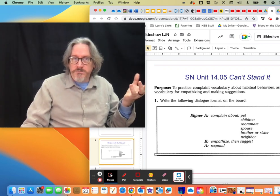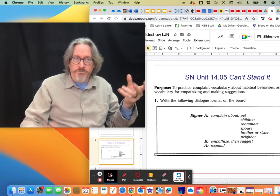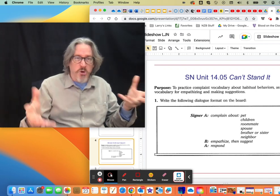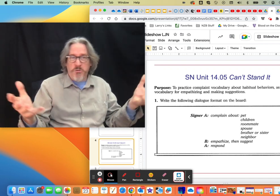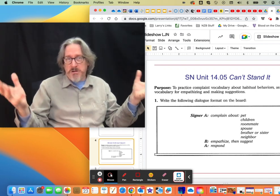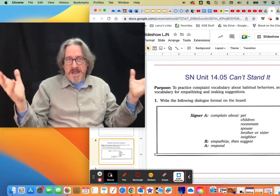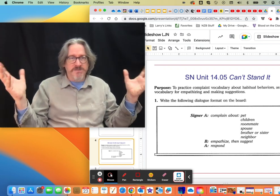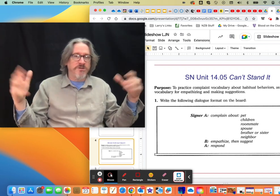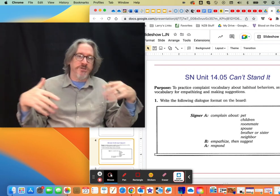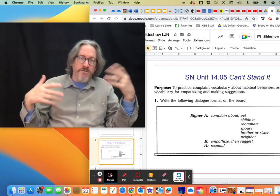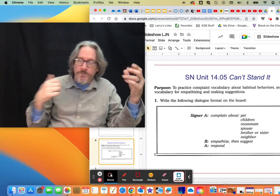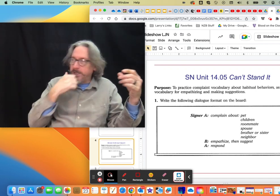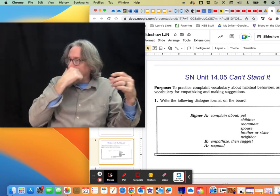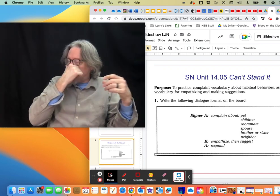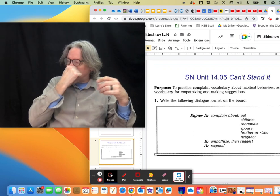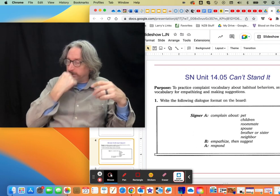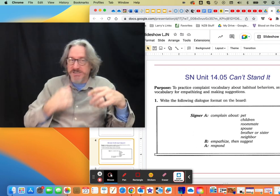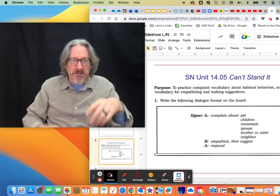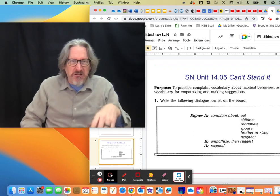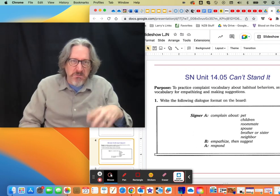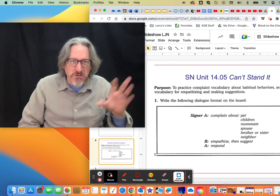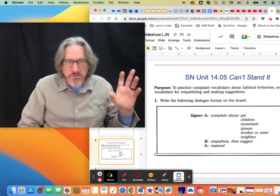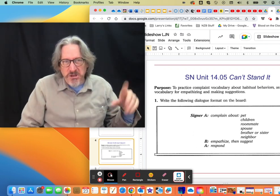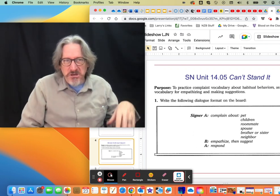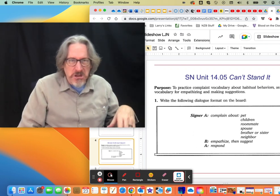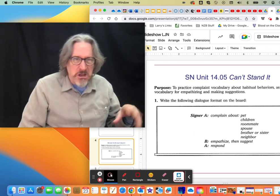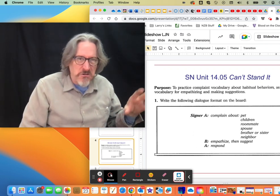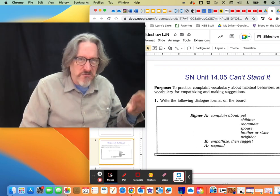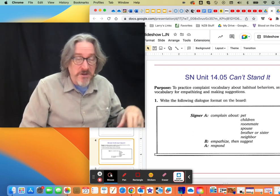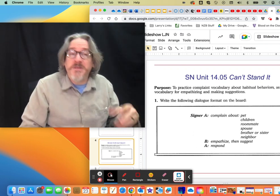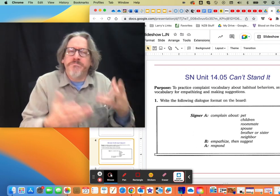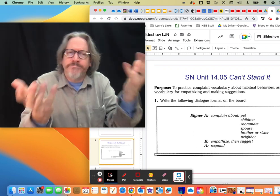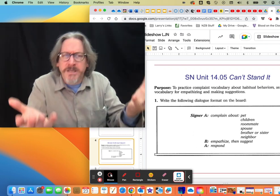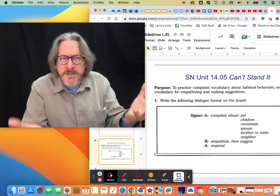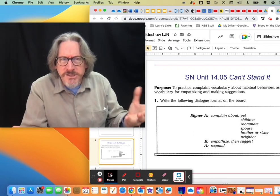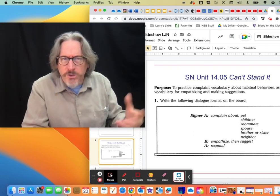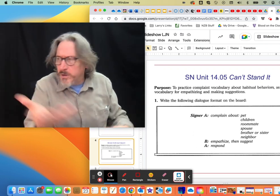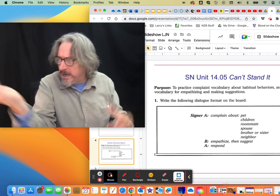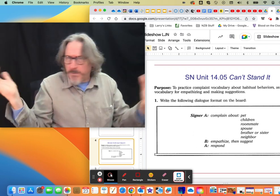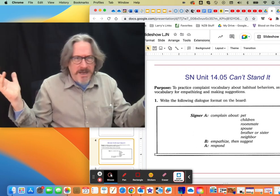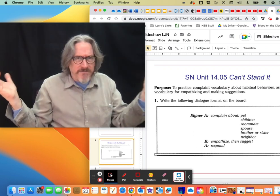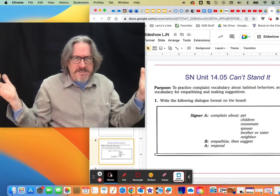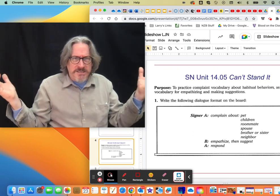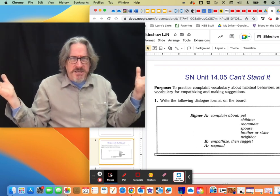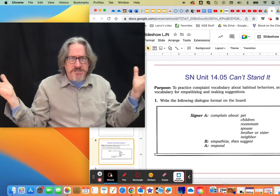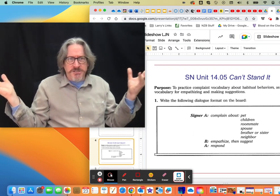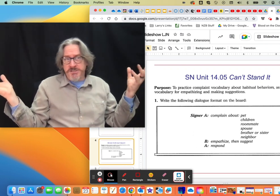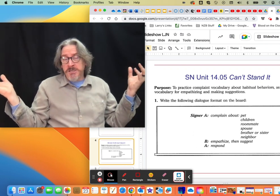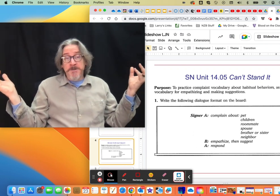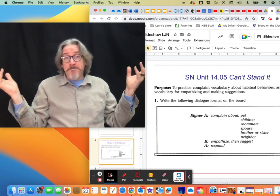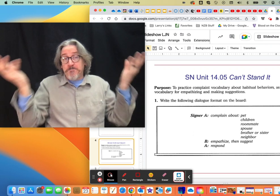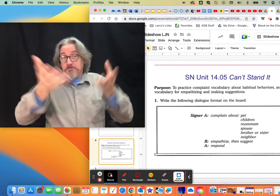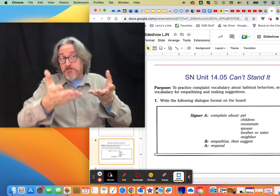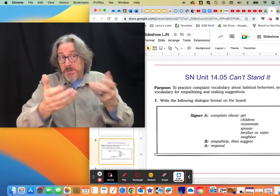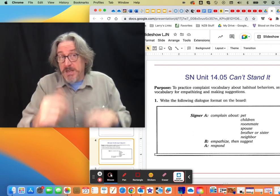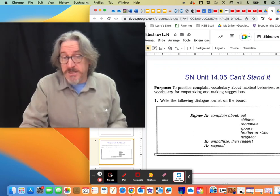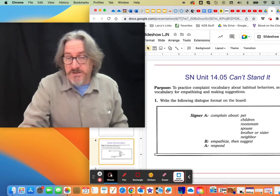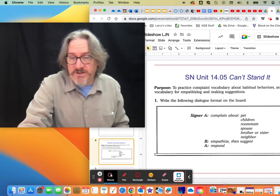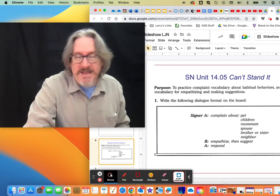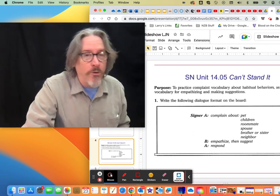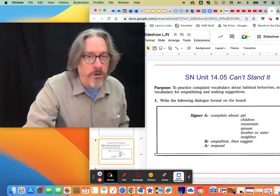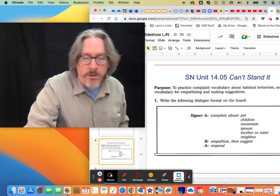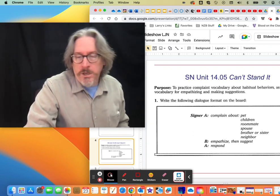conversation. Go around, ask, what'd you do over the weekend? And someone will say, oh, my roommate and I got in a fight. I'm like, So anybody have any suggestions?